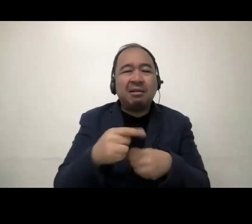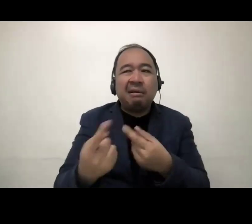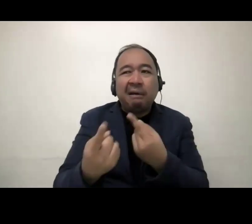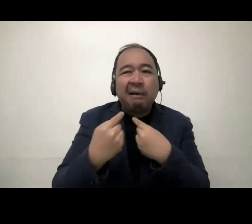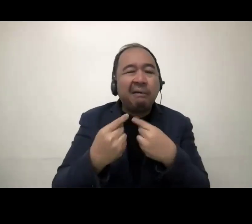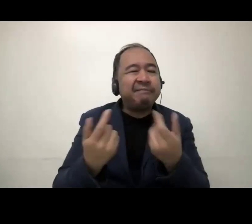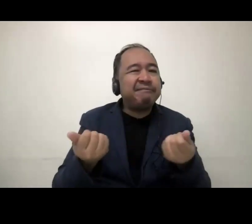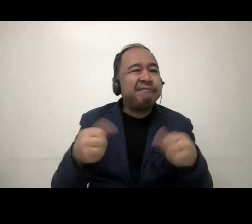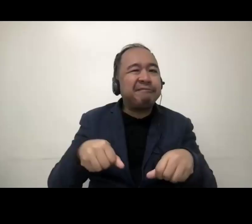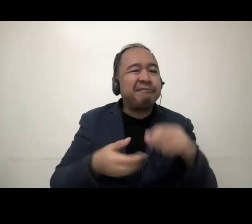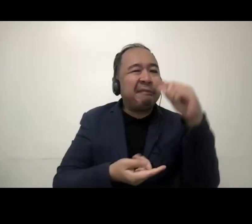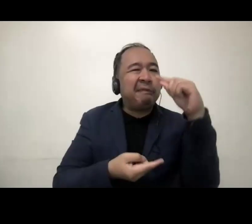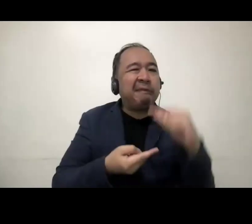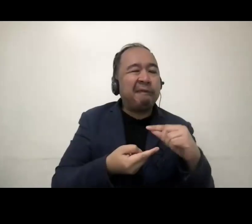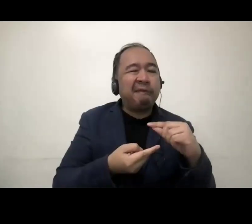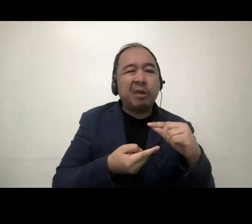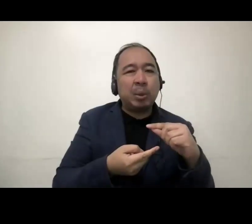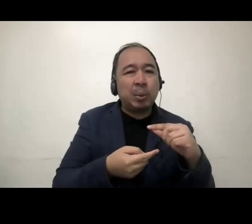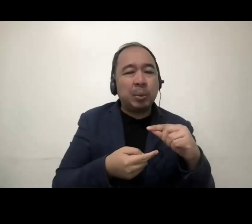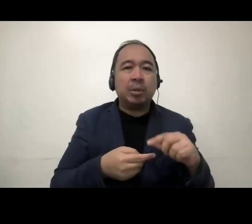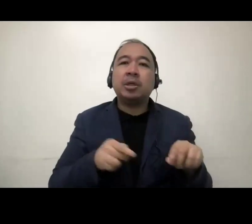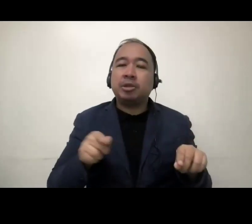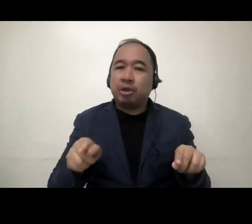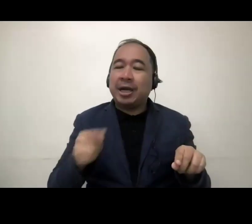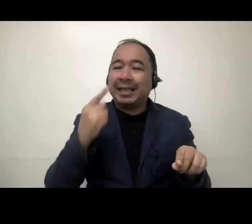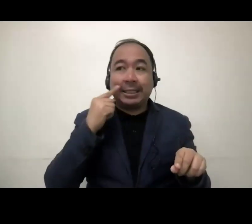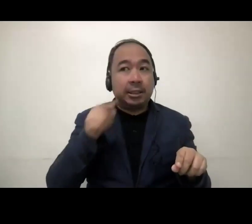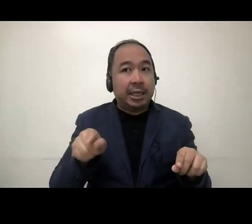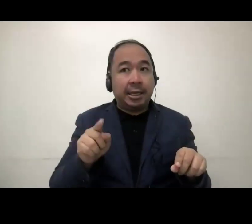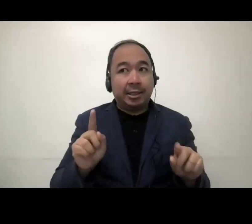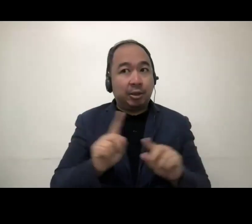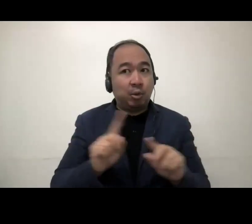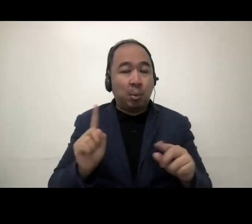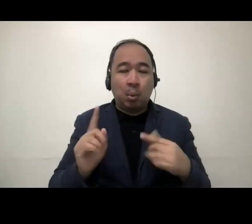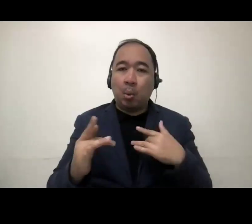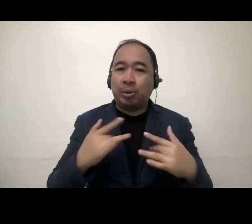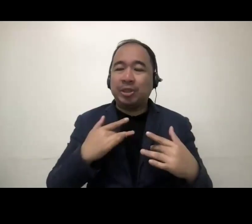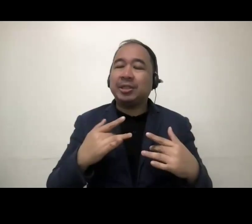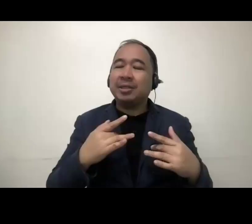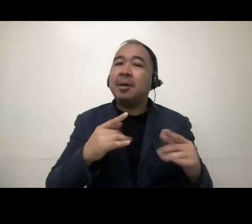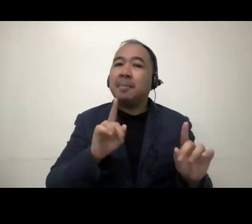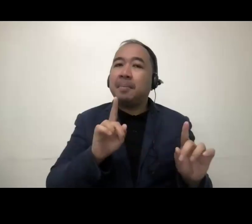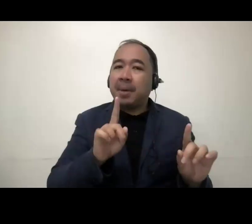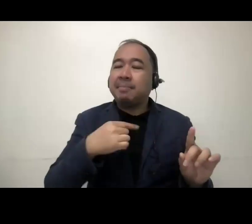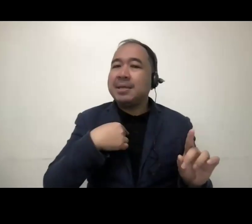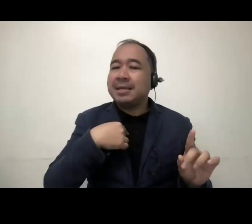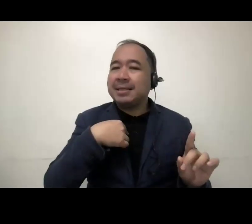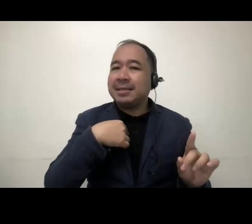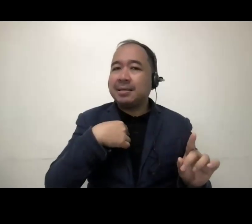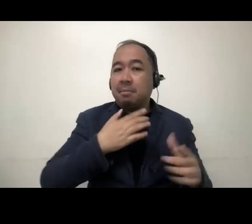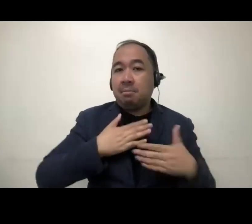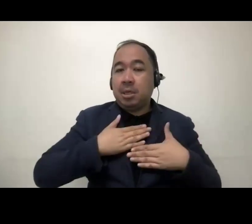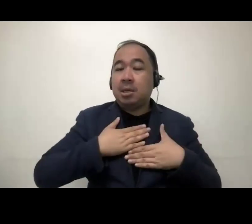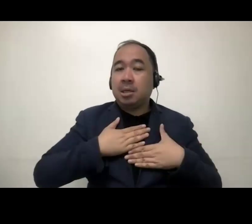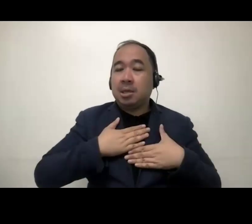I think that that's not something that we should be concerned about. I'm a great believer in, personally,